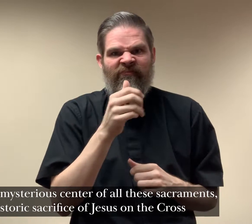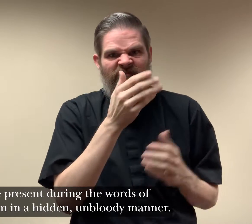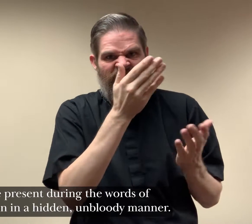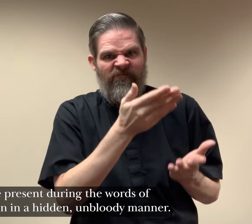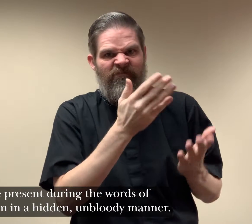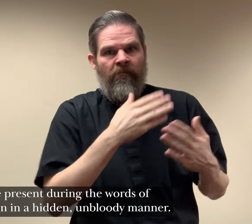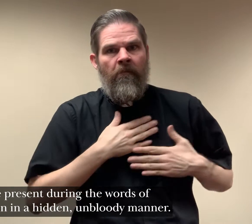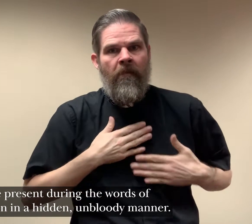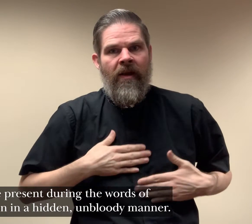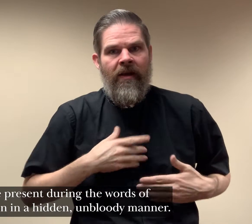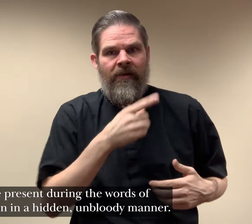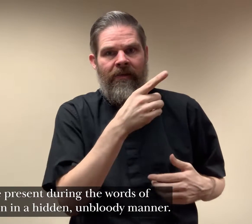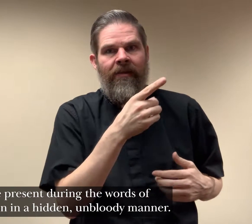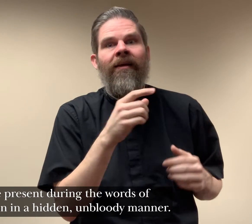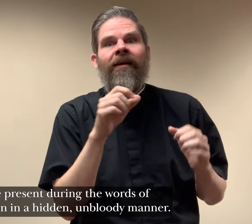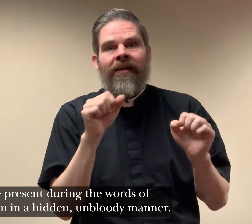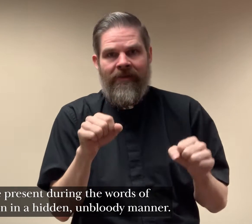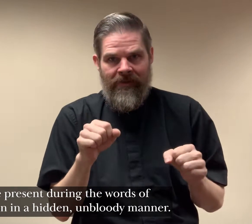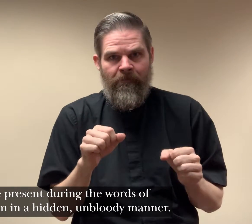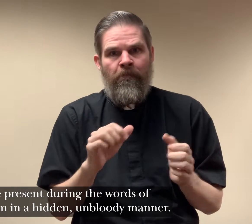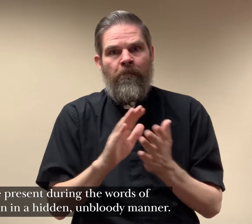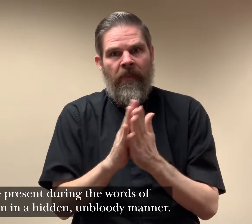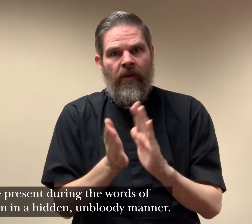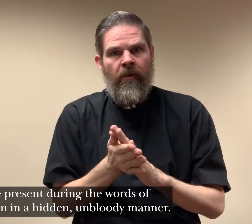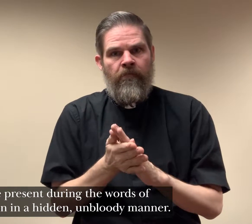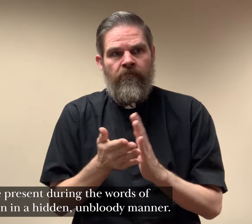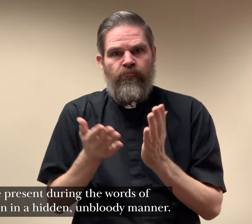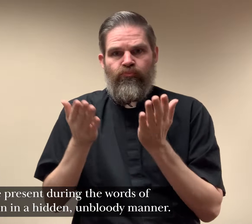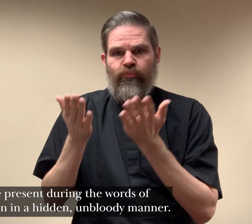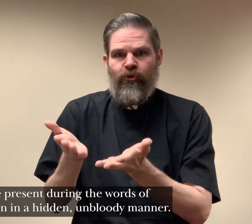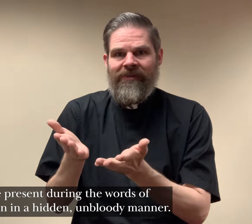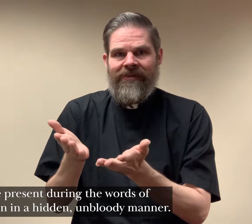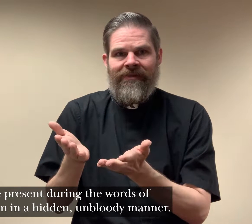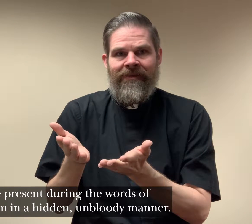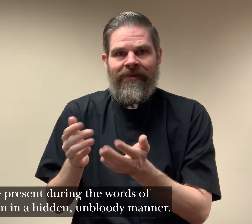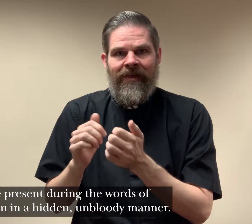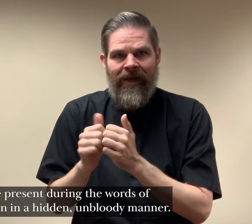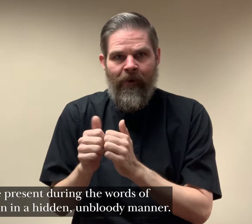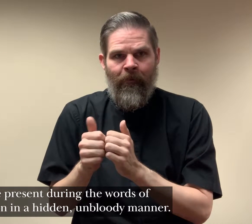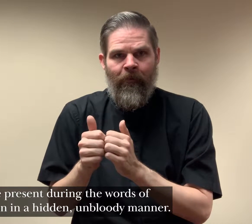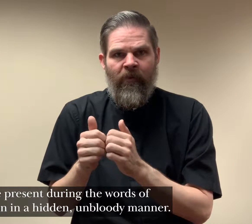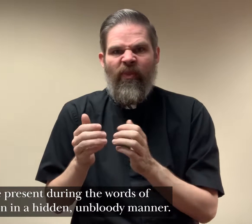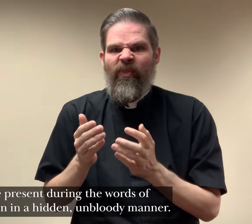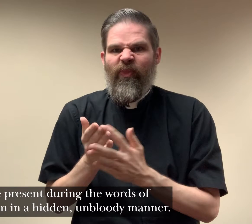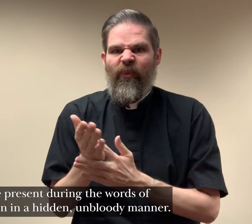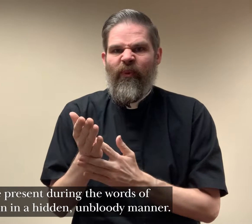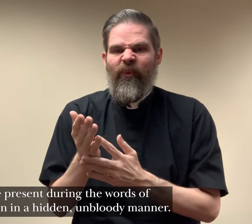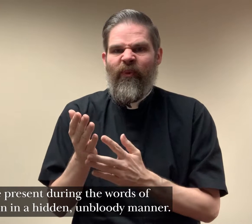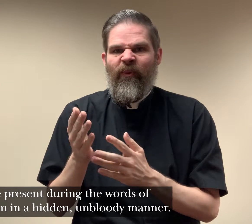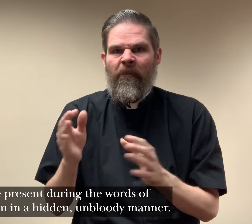is made present during the words of consecration in a hidden, unbloody manner.